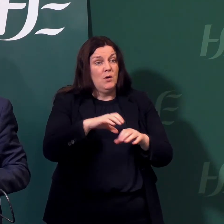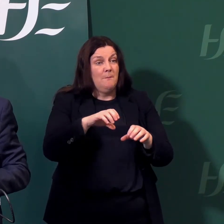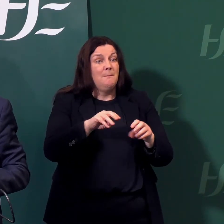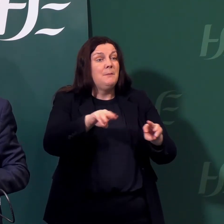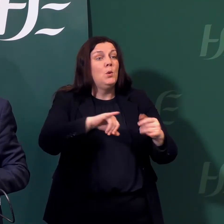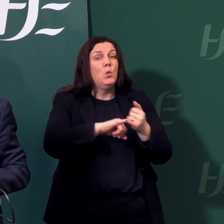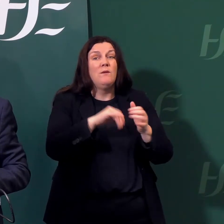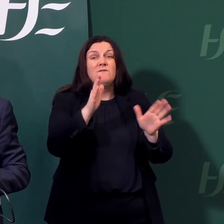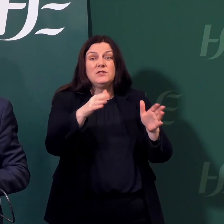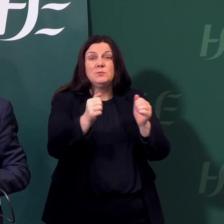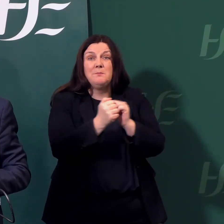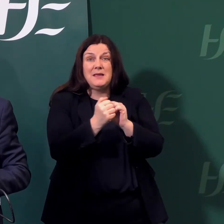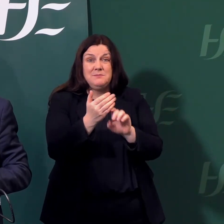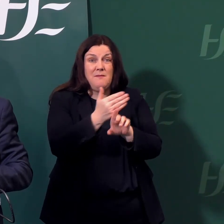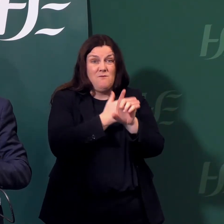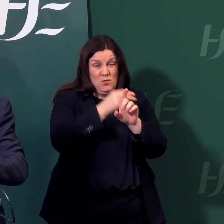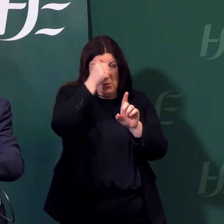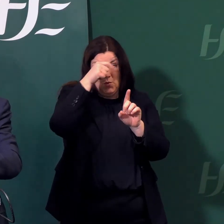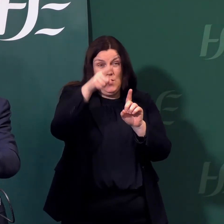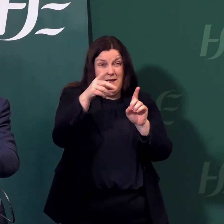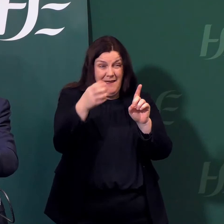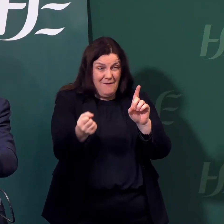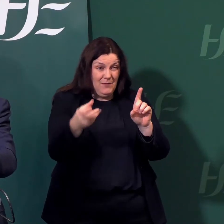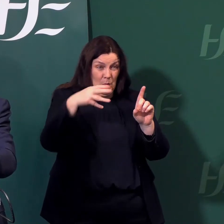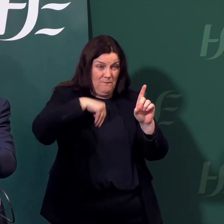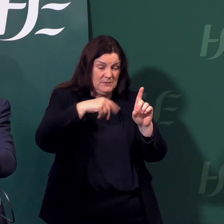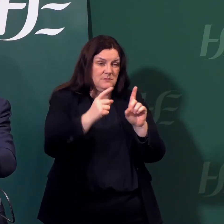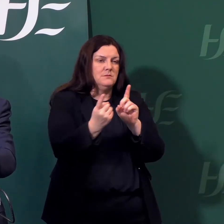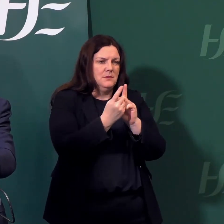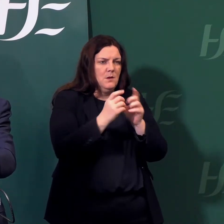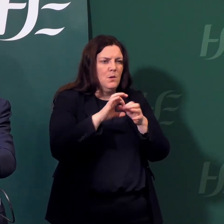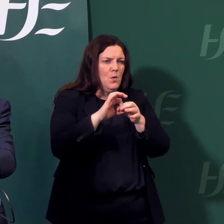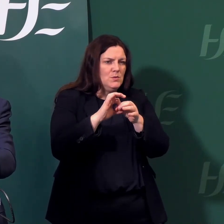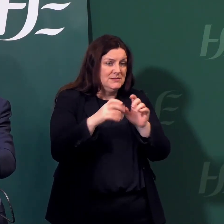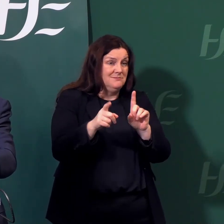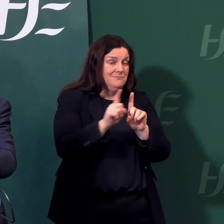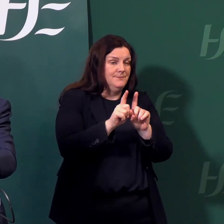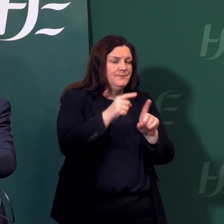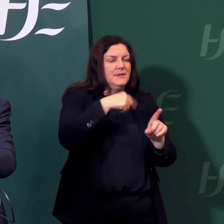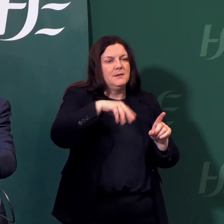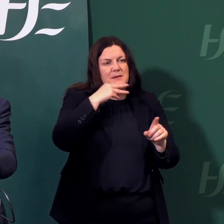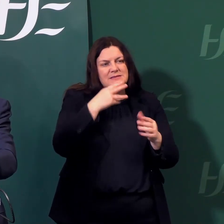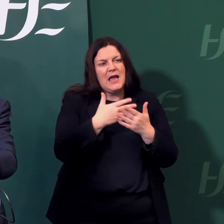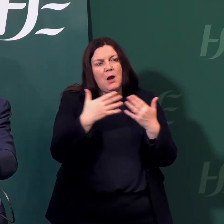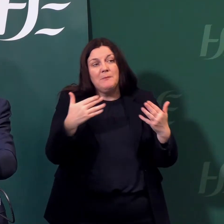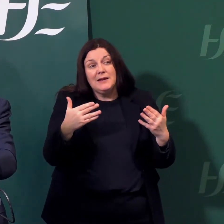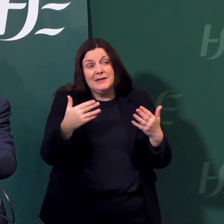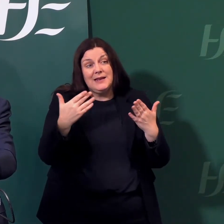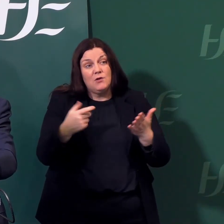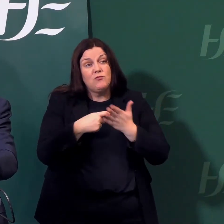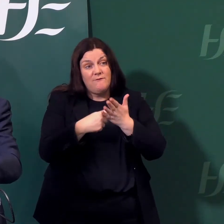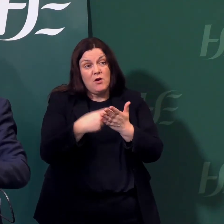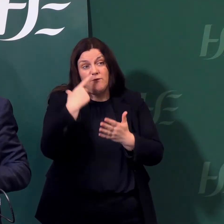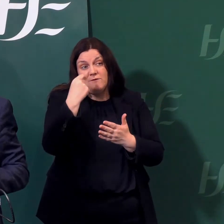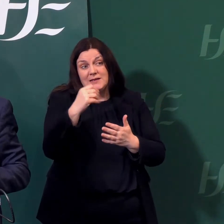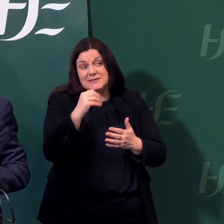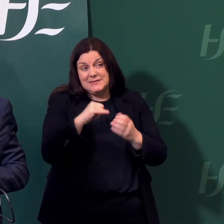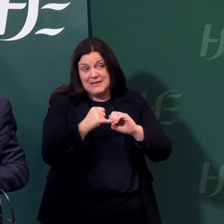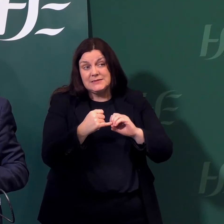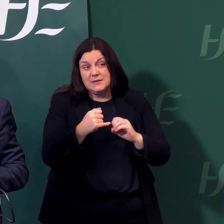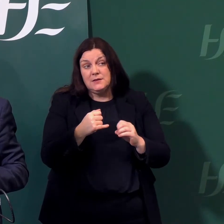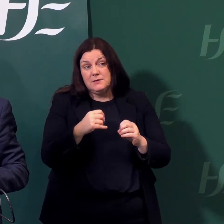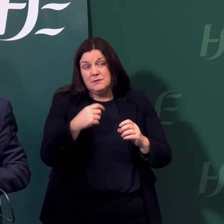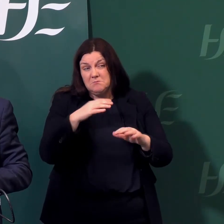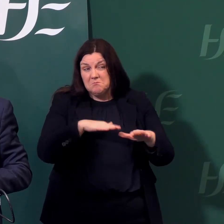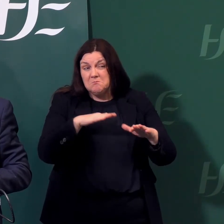has been going on since 28th of October, as you'll be familiar. The numbers of close contacts referred through this pathway remain steady, an